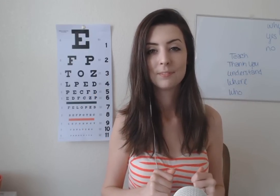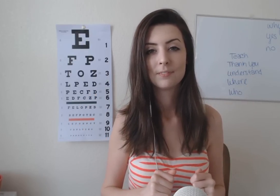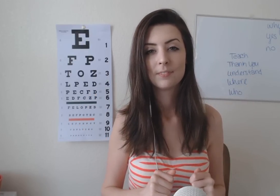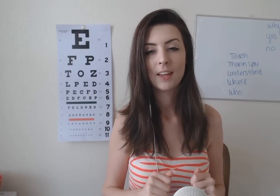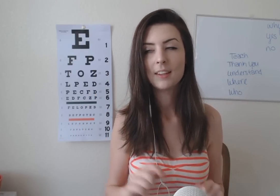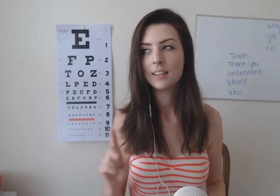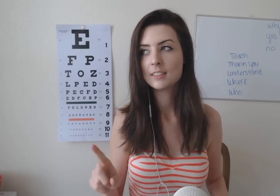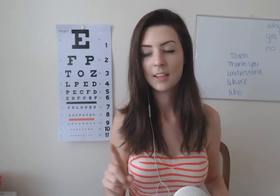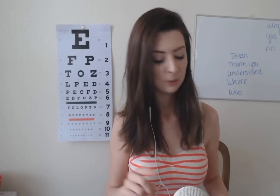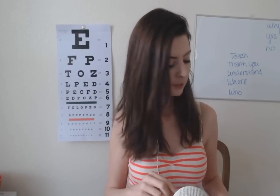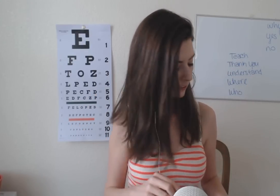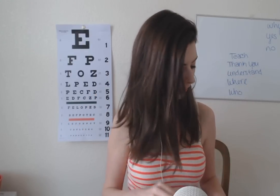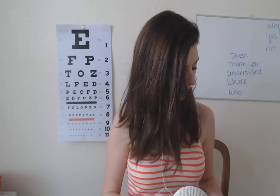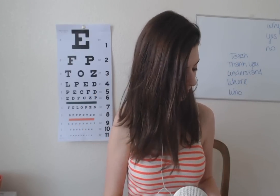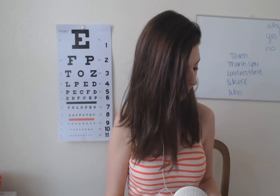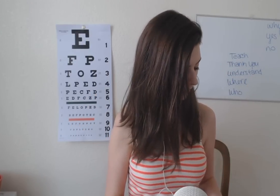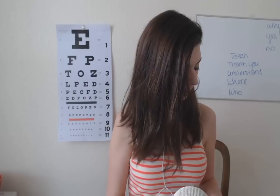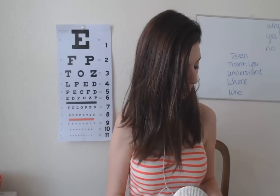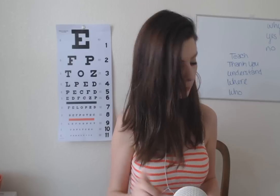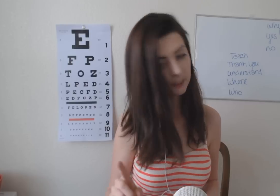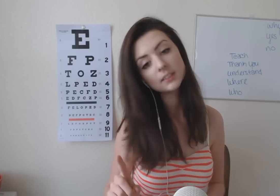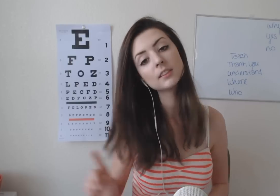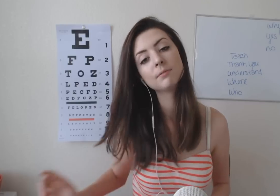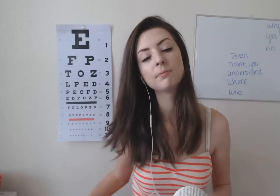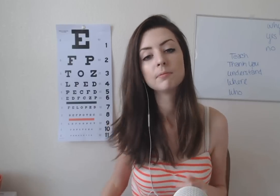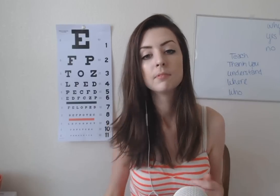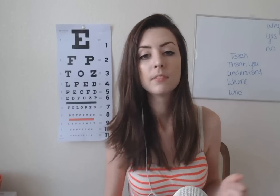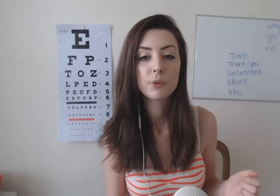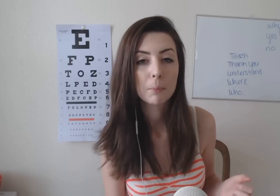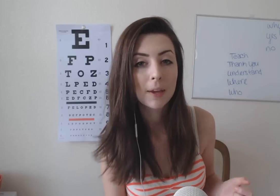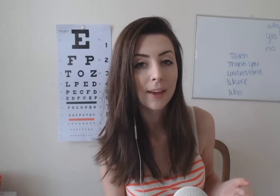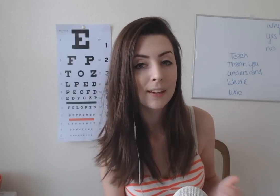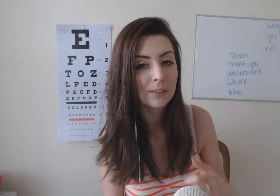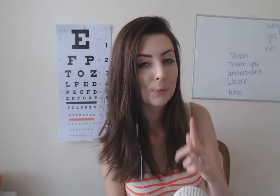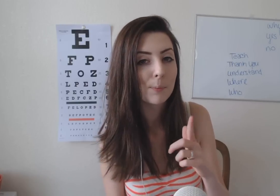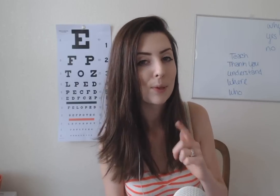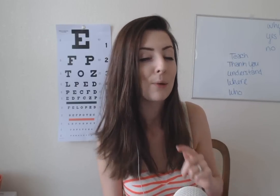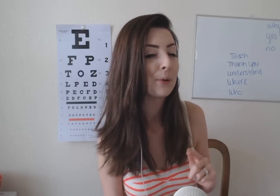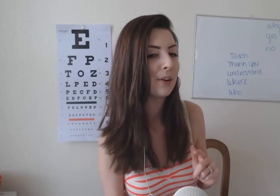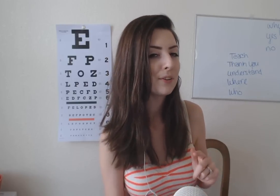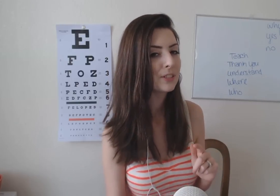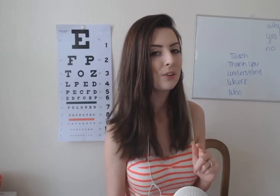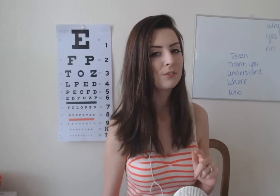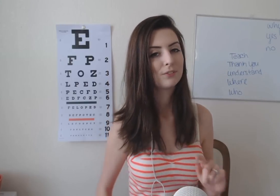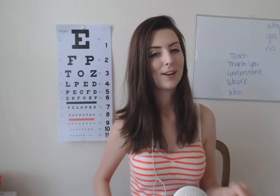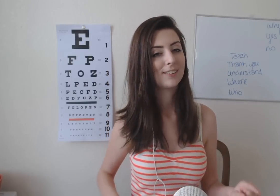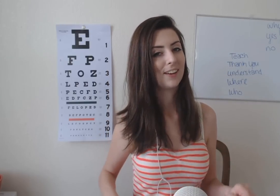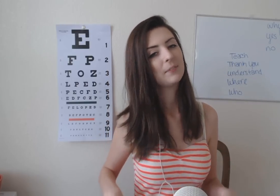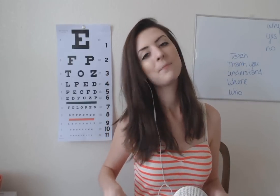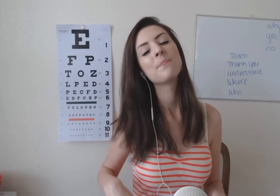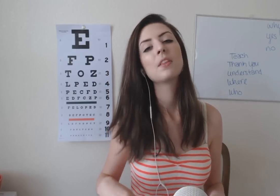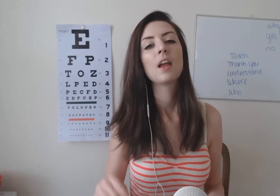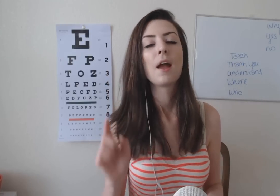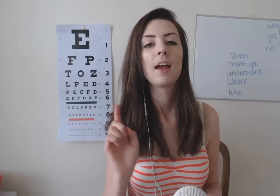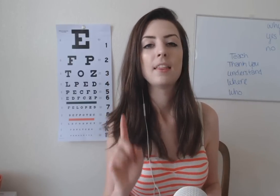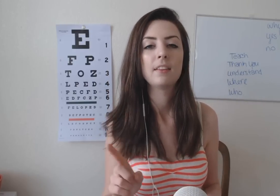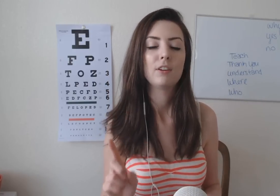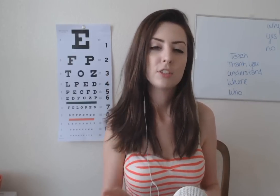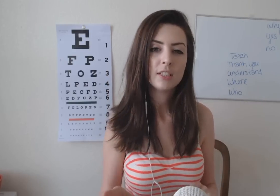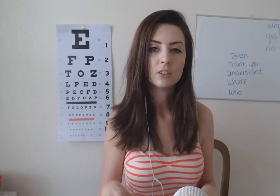I think that's next week's lesson, but if you want to be ahead, remember that one also. Write it down. And then there's teach, which